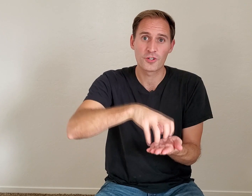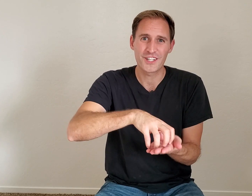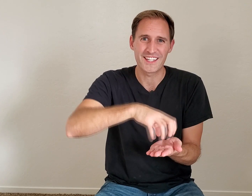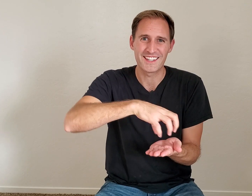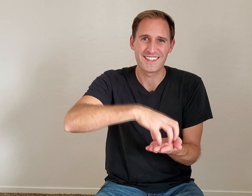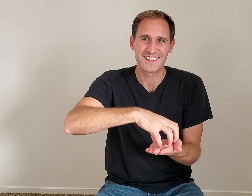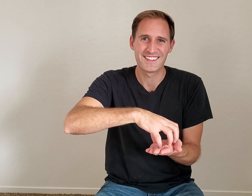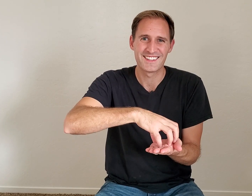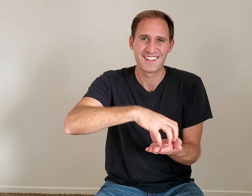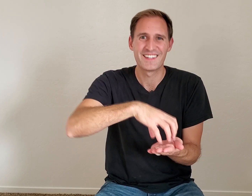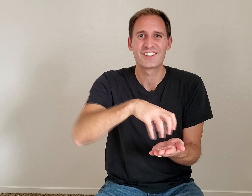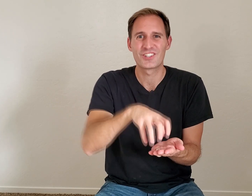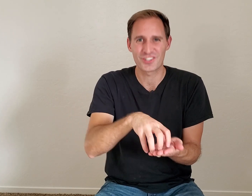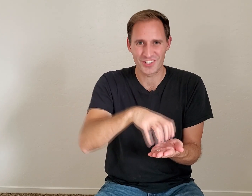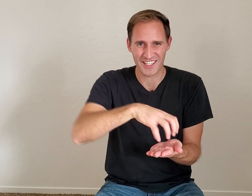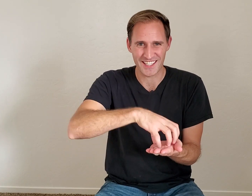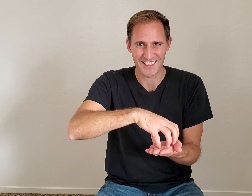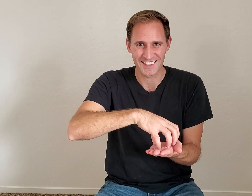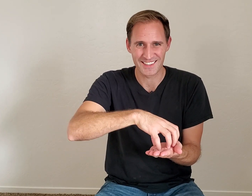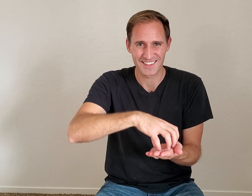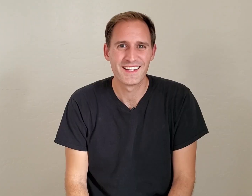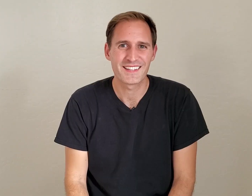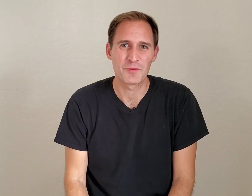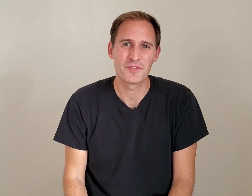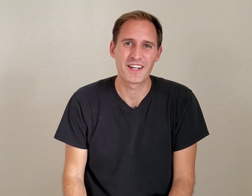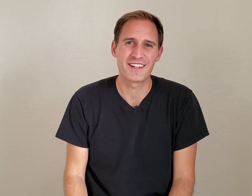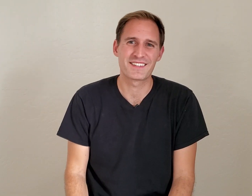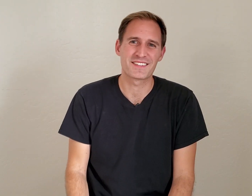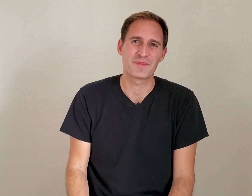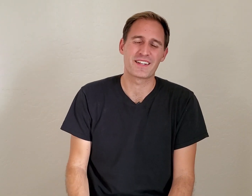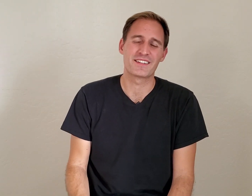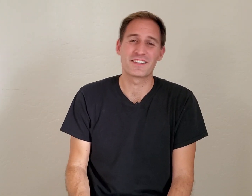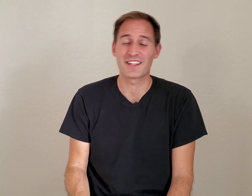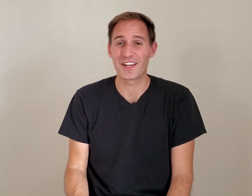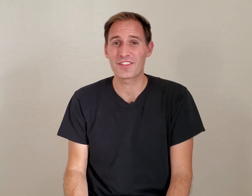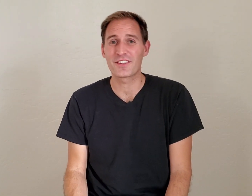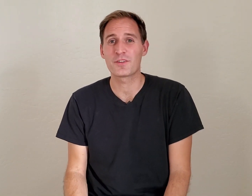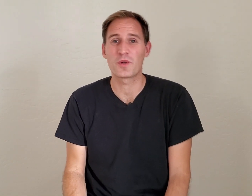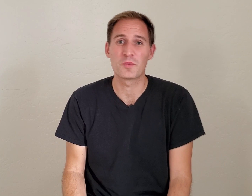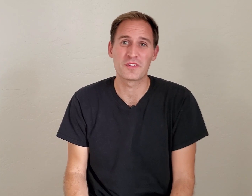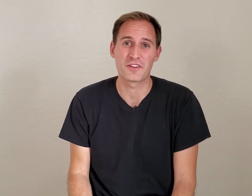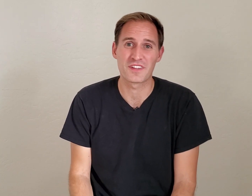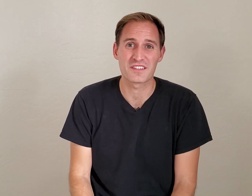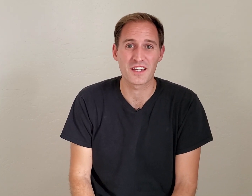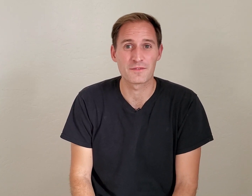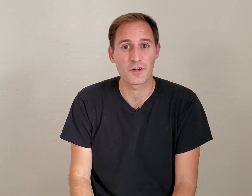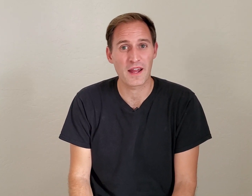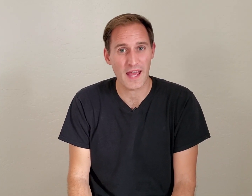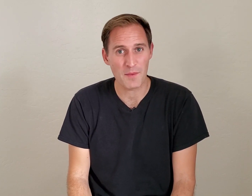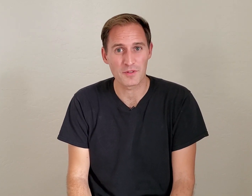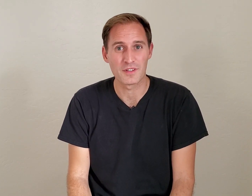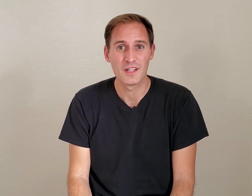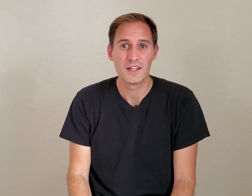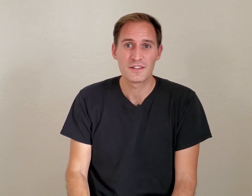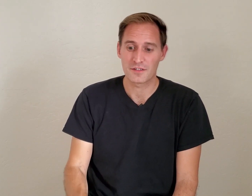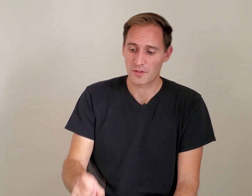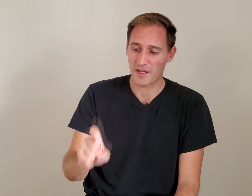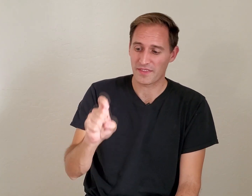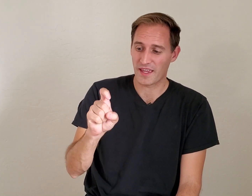cookie. Cookie. Now moving on to something a little healthier, we will learn the sign for apple. So you make the